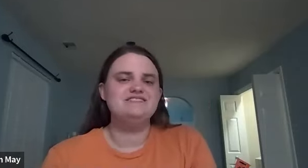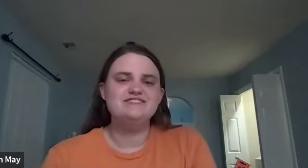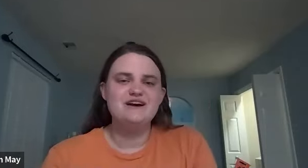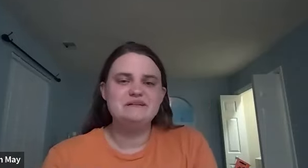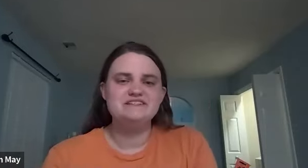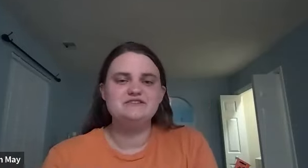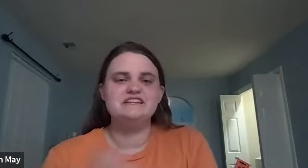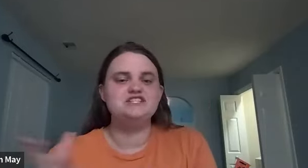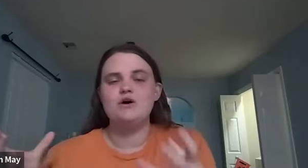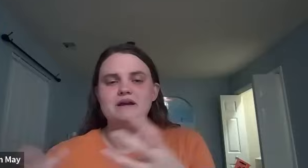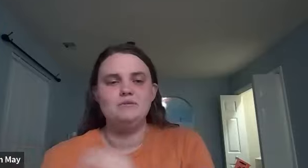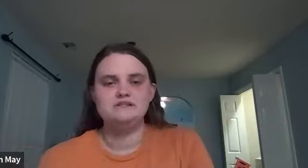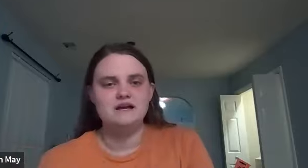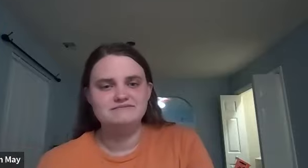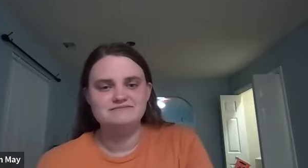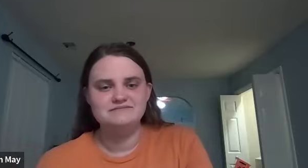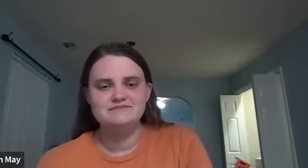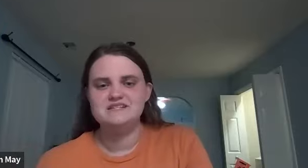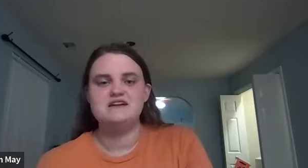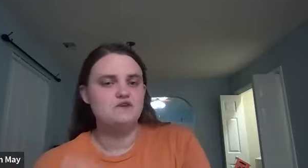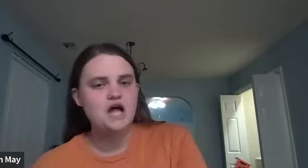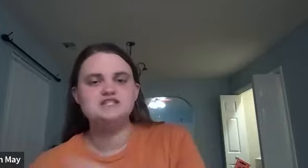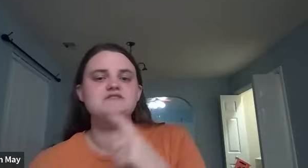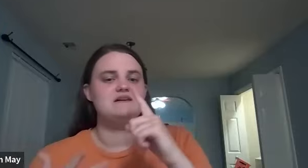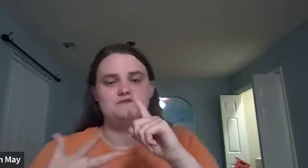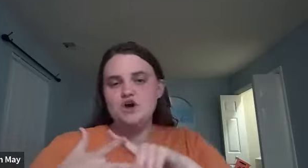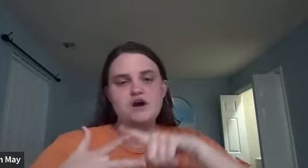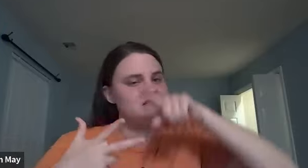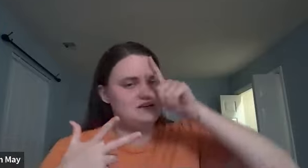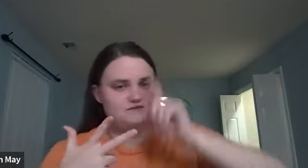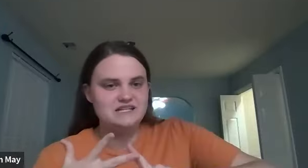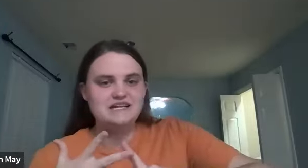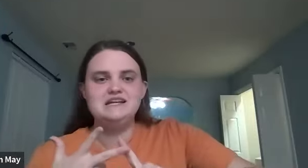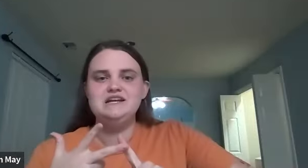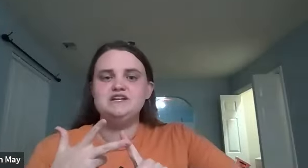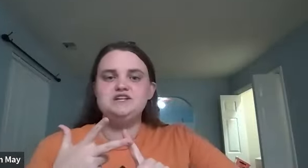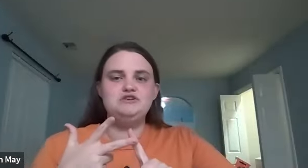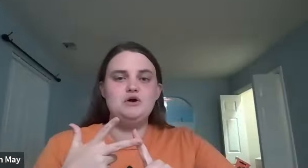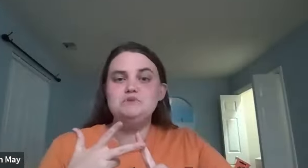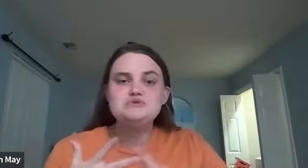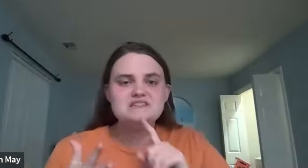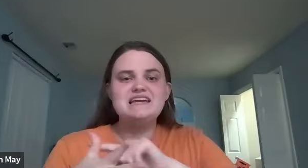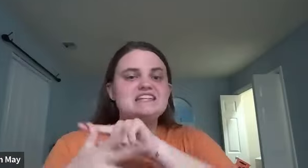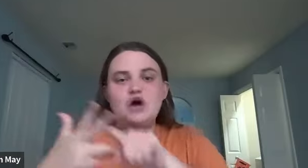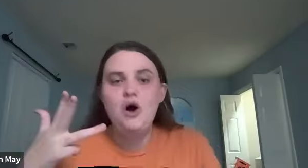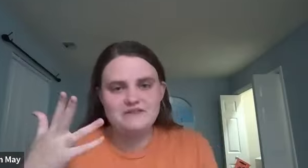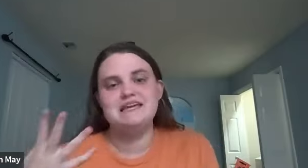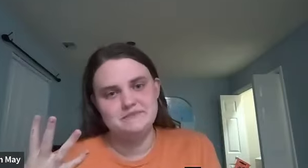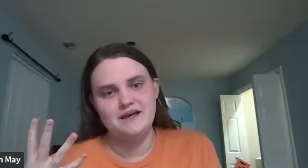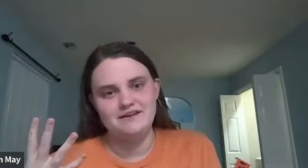just not a big deal to us. They just all made it one sign. The sign for concert, the sign for song, sign for sing, music, it's all the same sign. They're